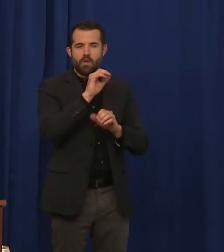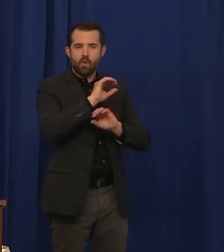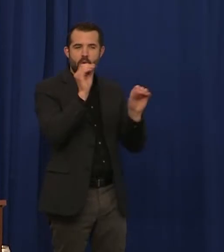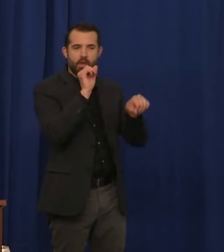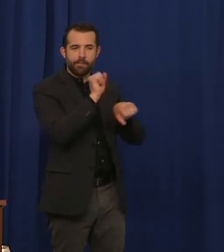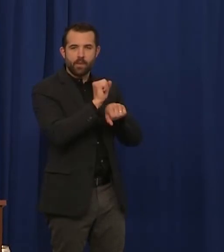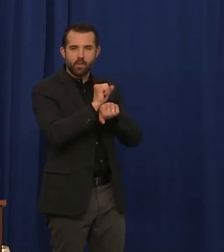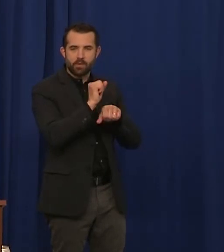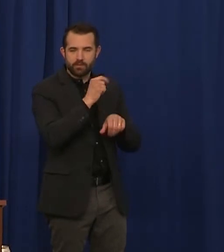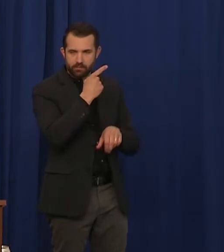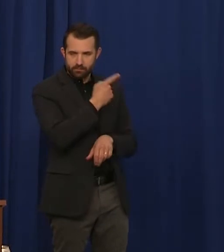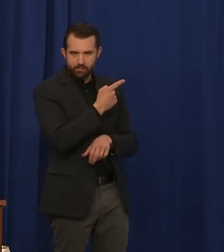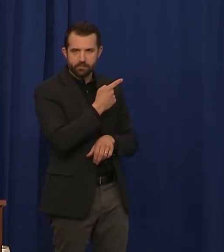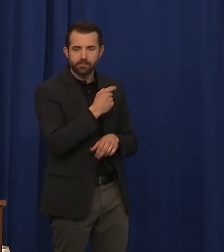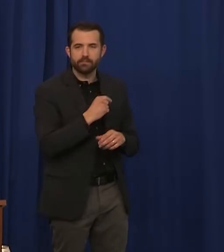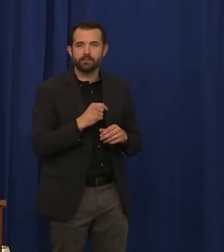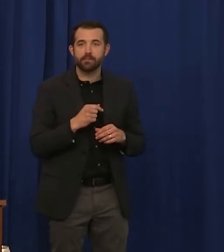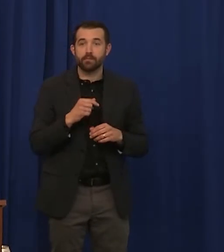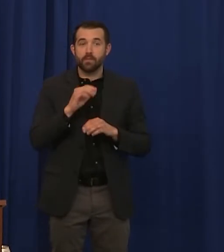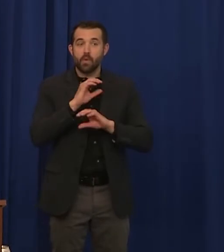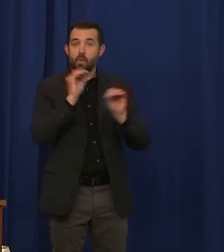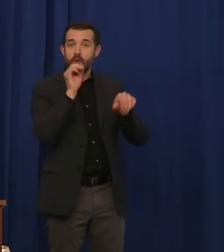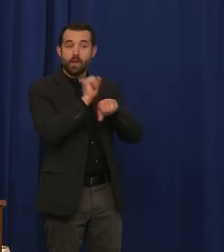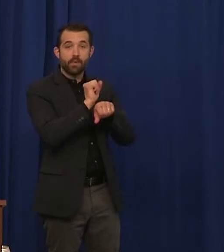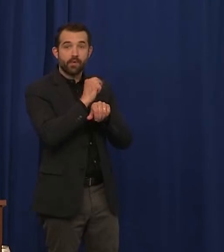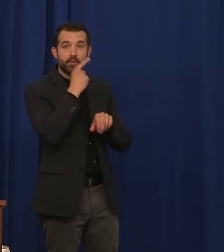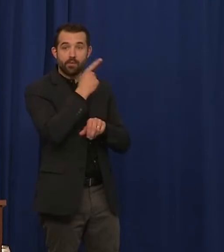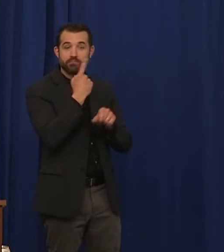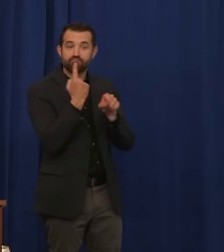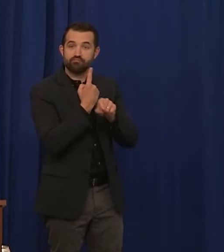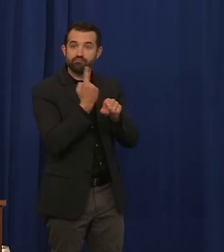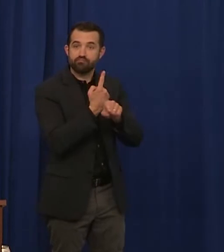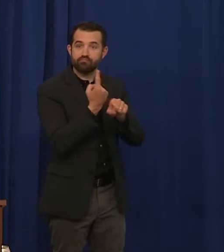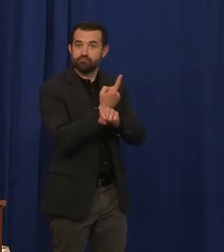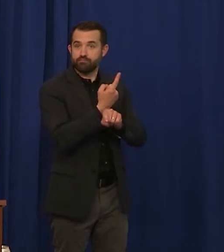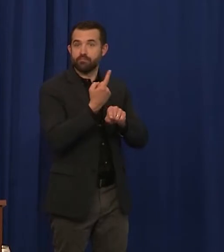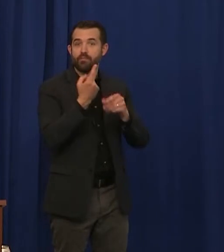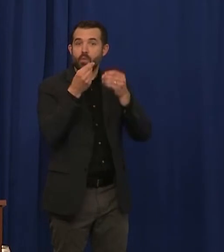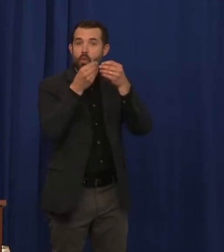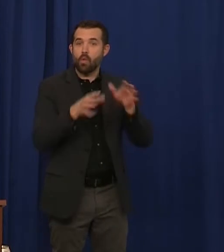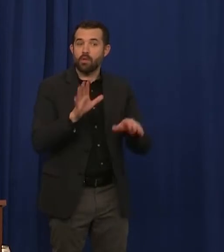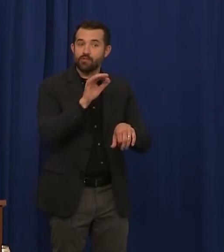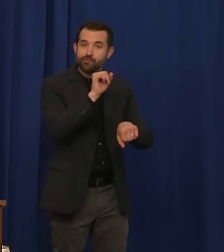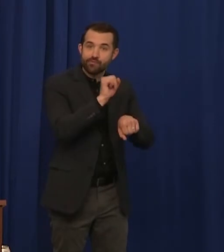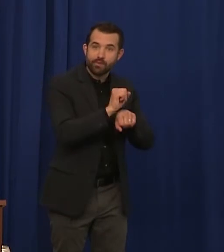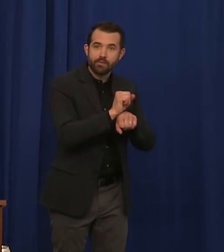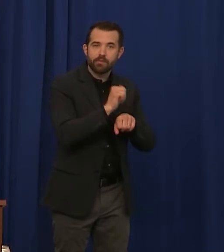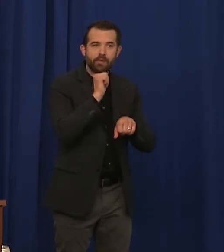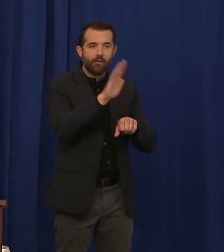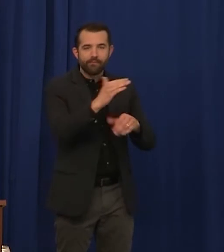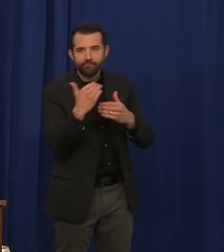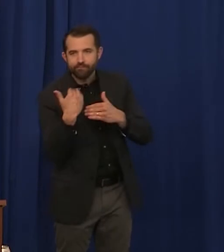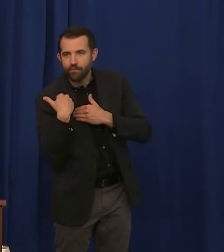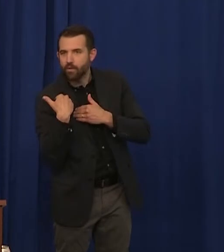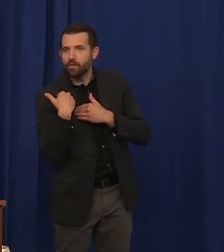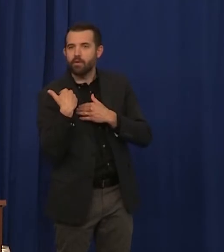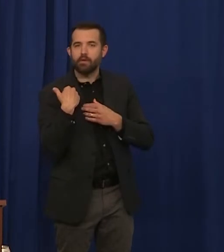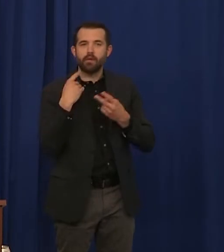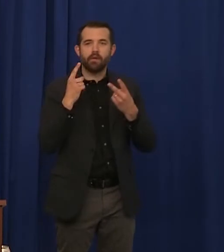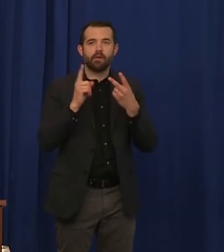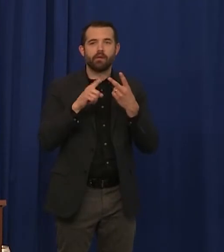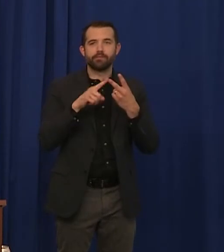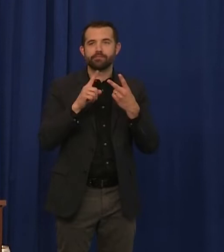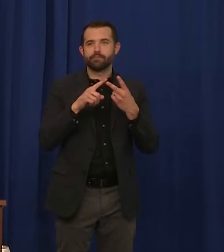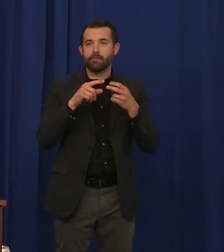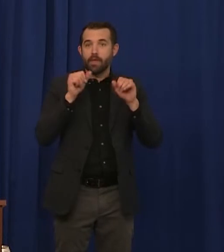insurance is you have to have lost your job through no fault of your own. You must be able to work, available to work, and